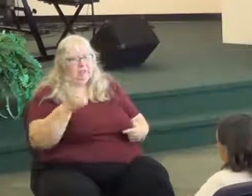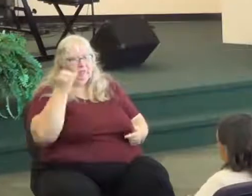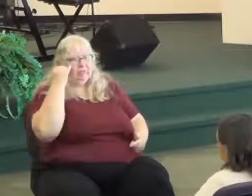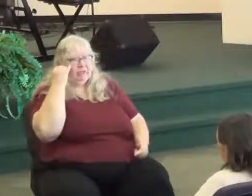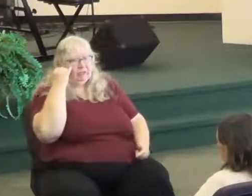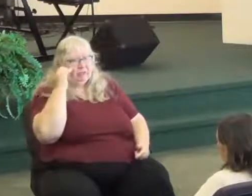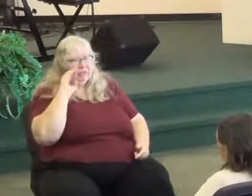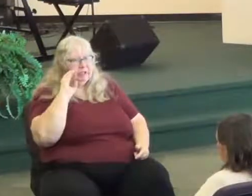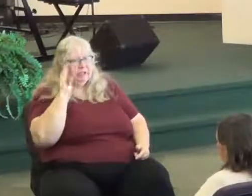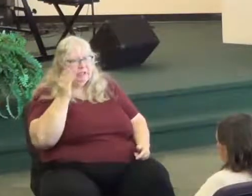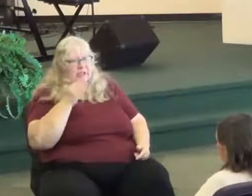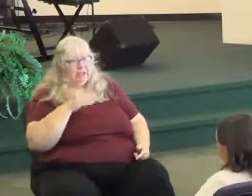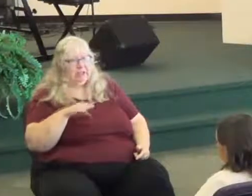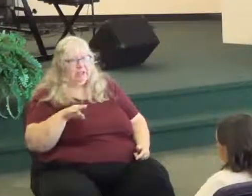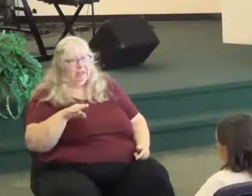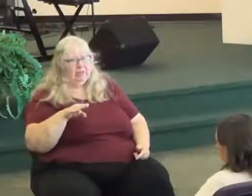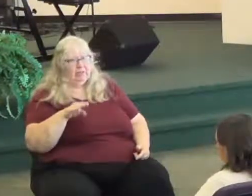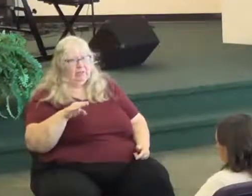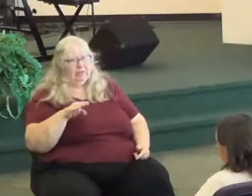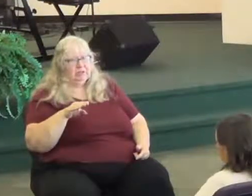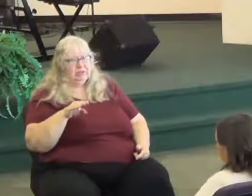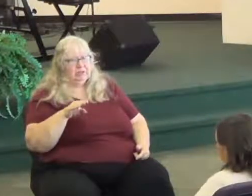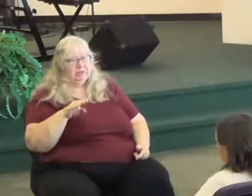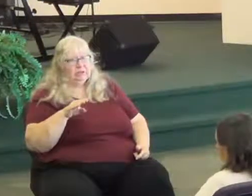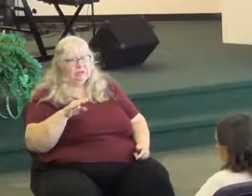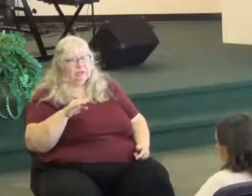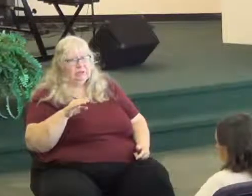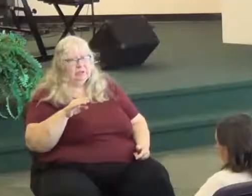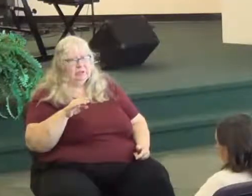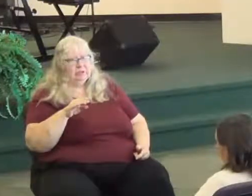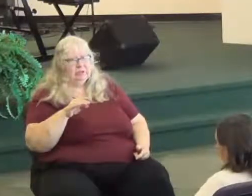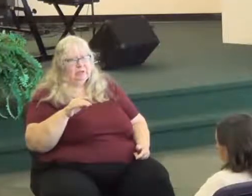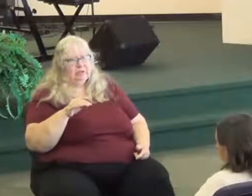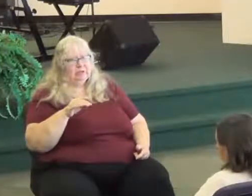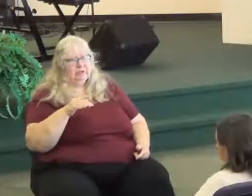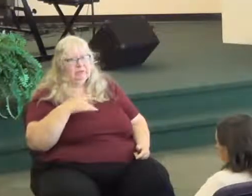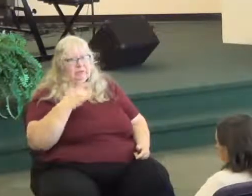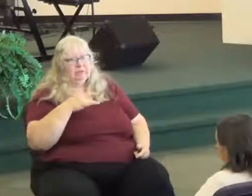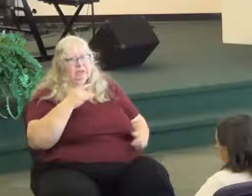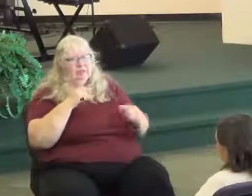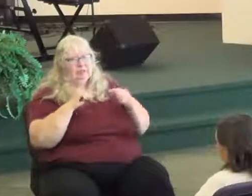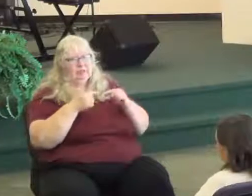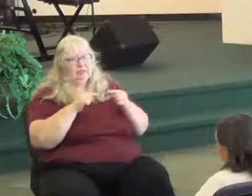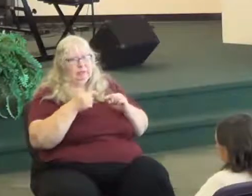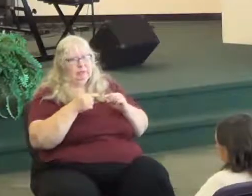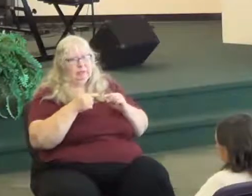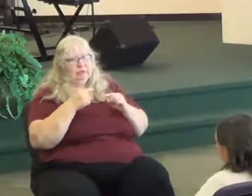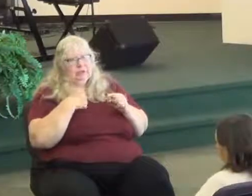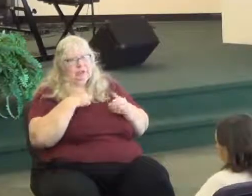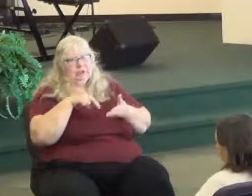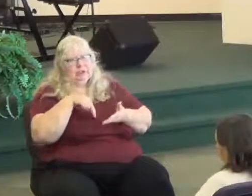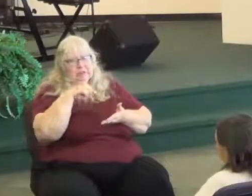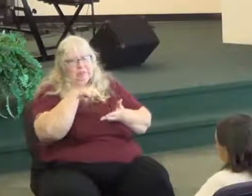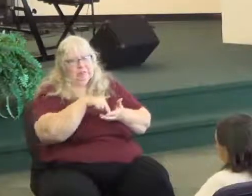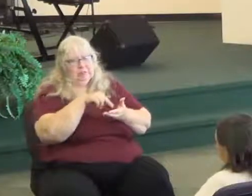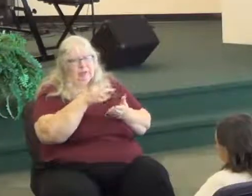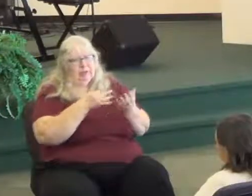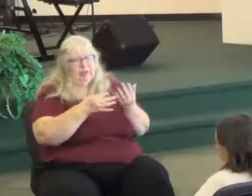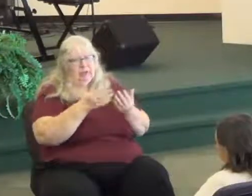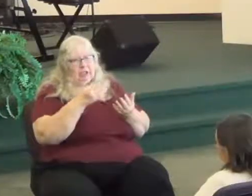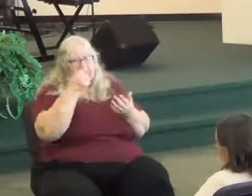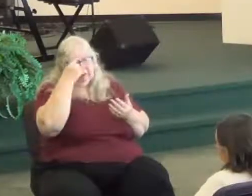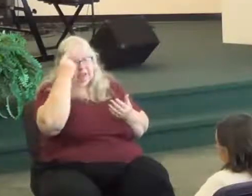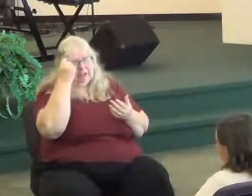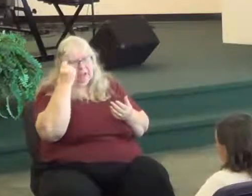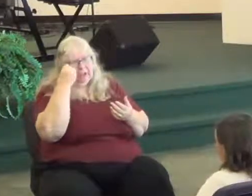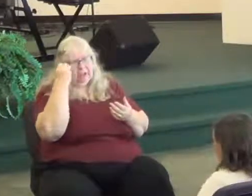jump in a fire because how beautiful it is, destroying my body all the time. Ooh, I want to touch that. But there's a very real gift of pain. But anyway, you